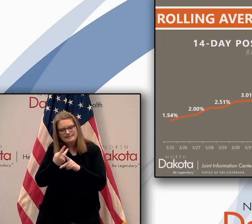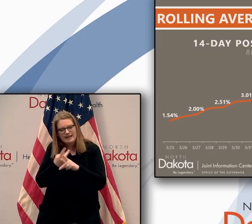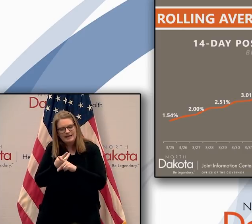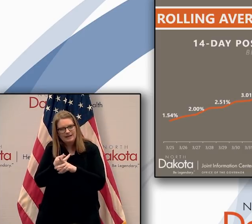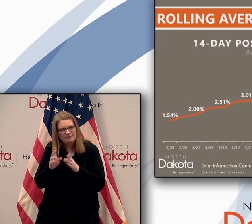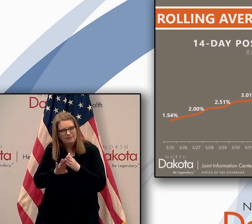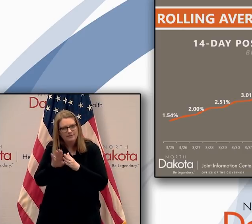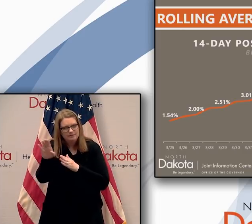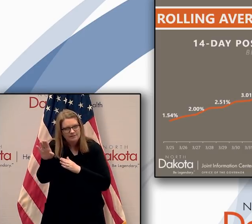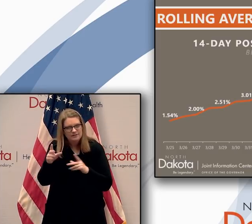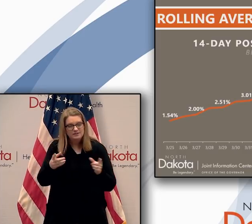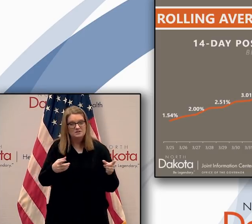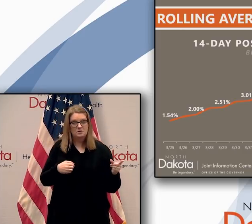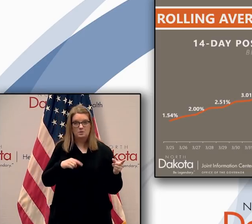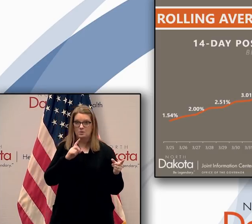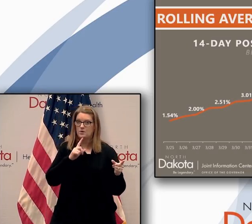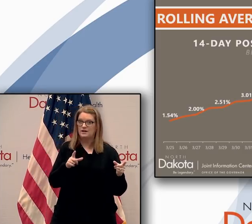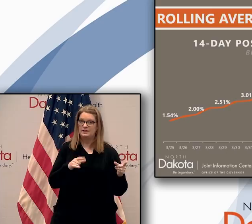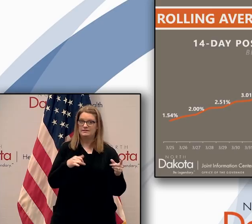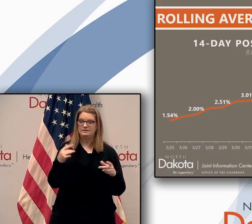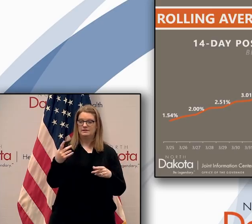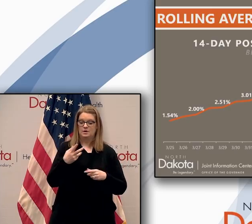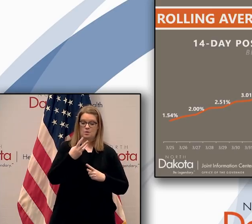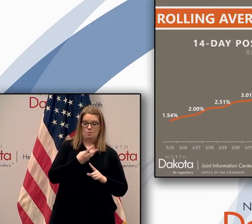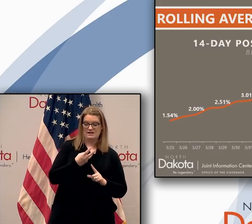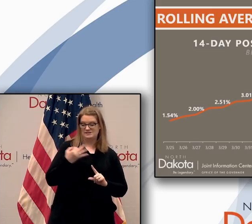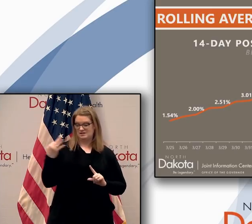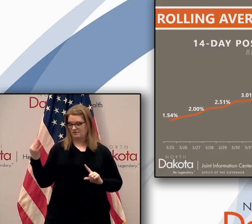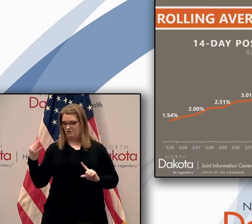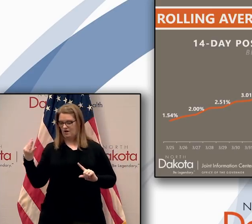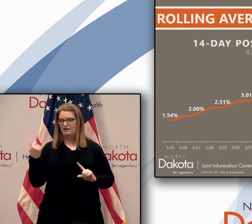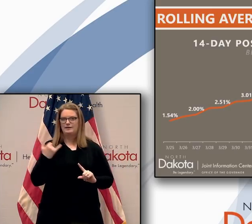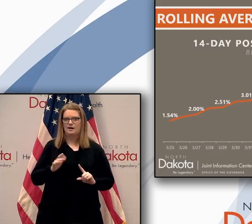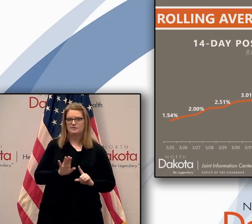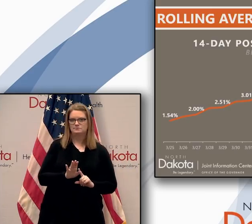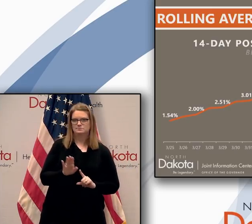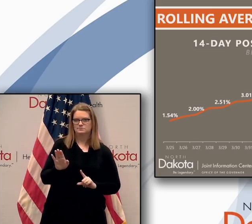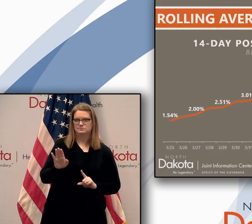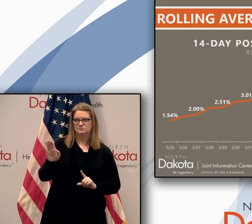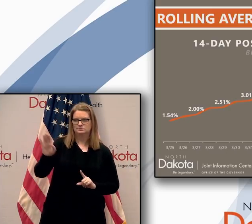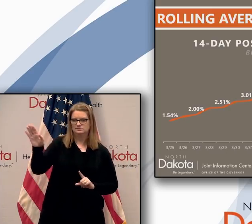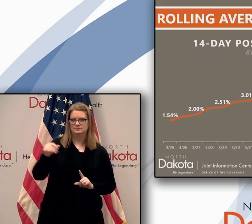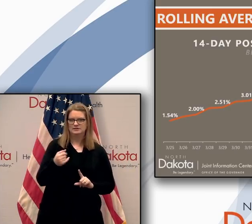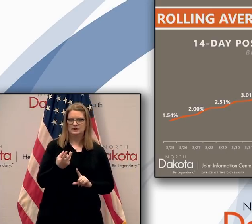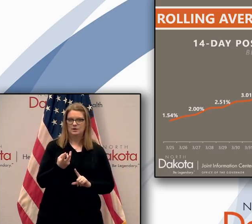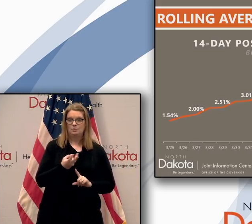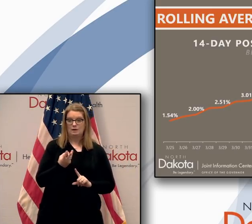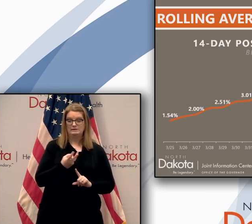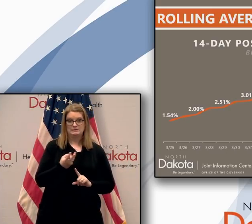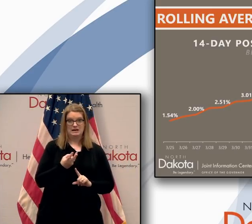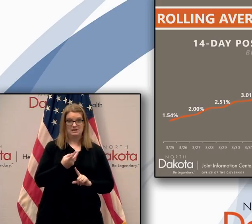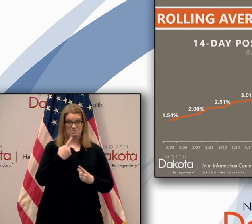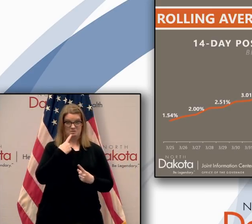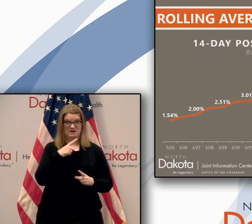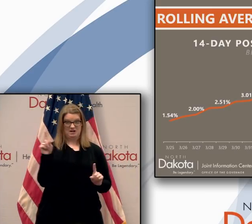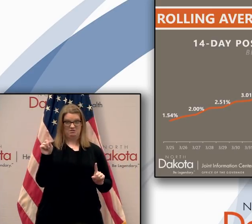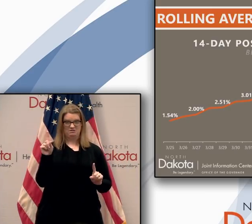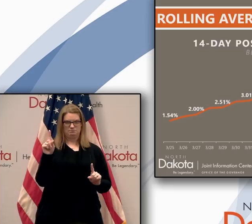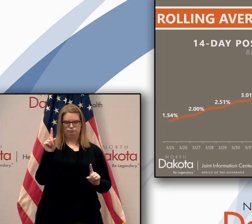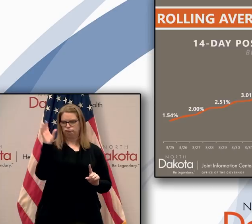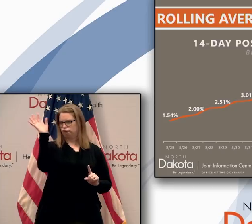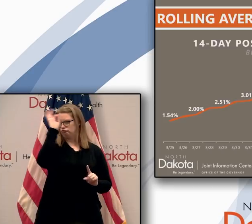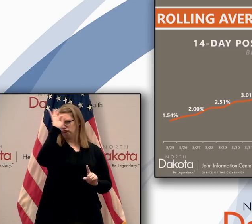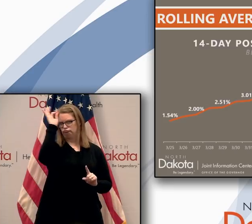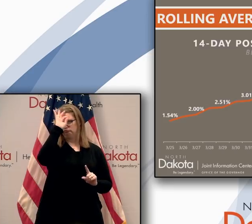on a two-day notice from Wednesday to Friday, because on Wednesday we did not know that we were going to have